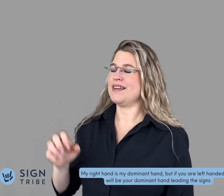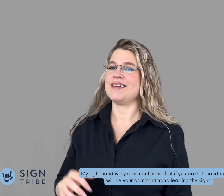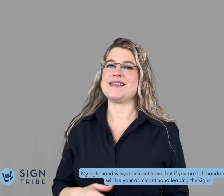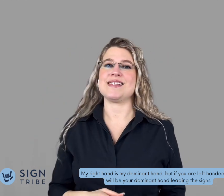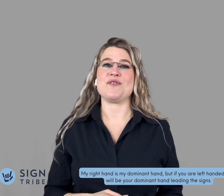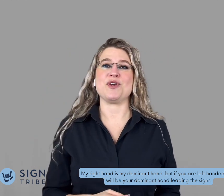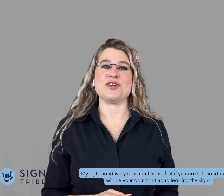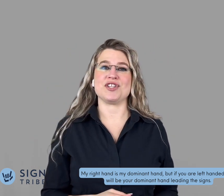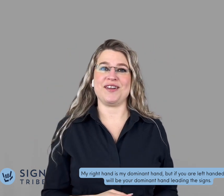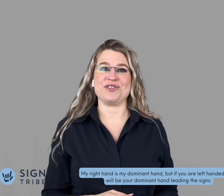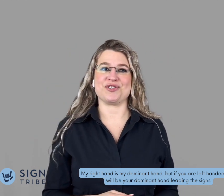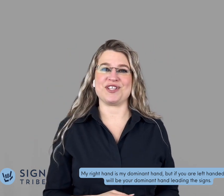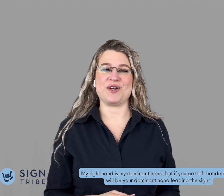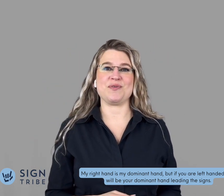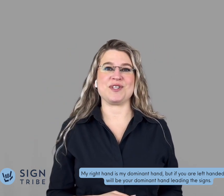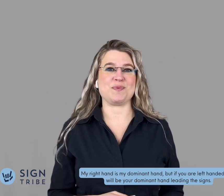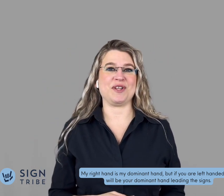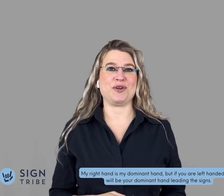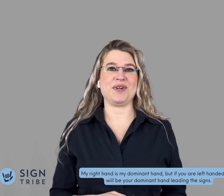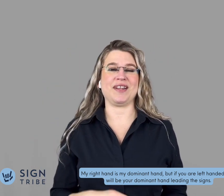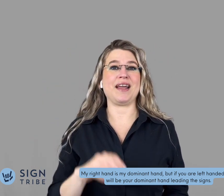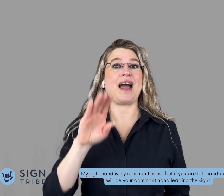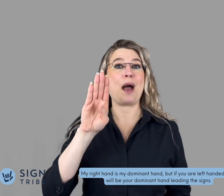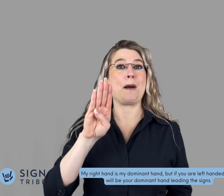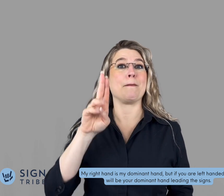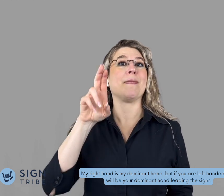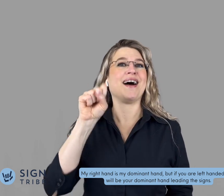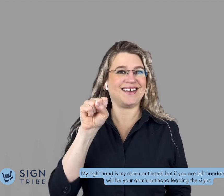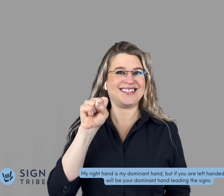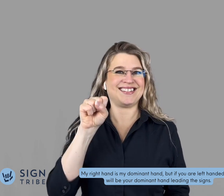See if you can challenge yourself to spell it quickly.